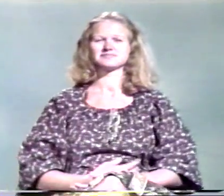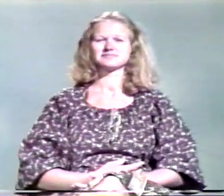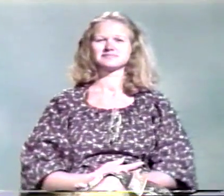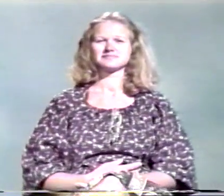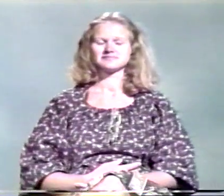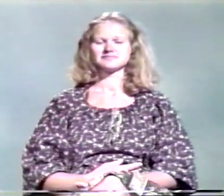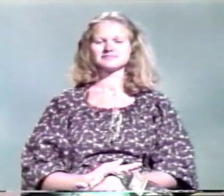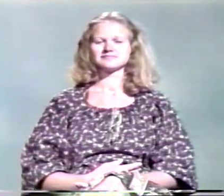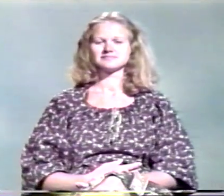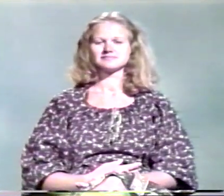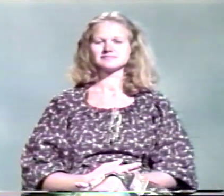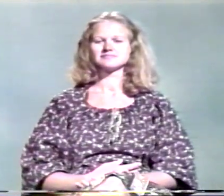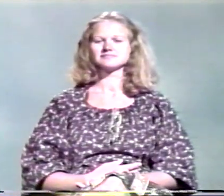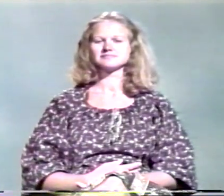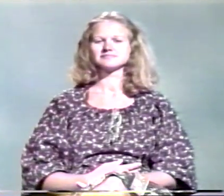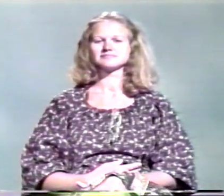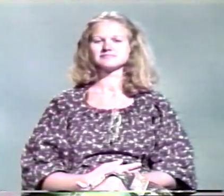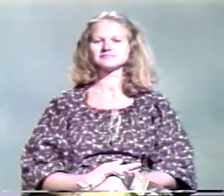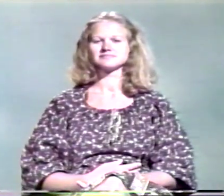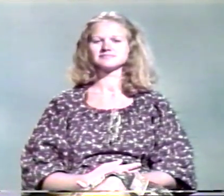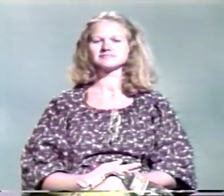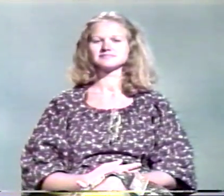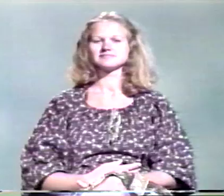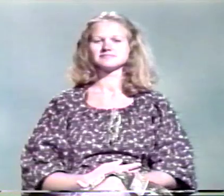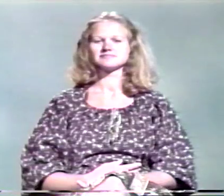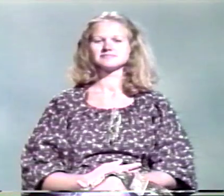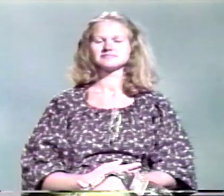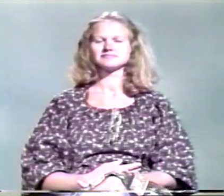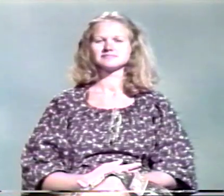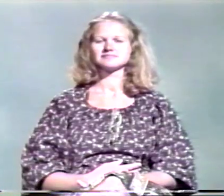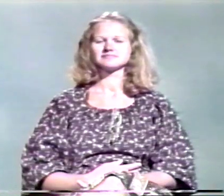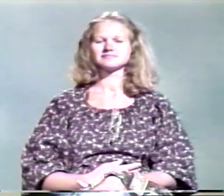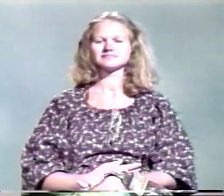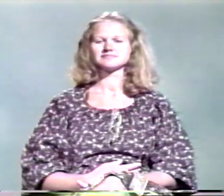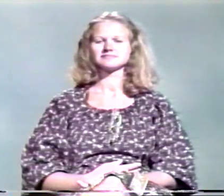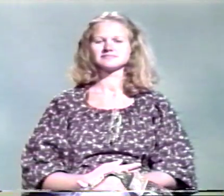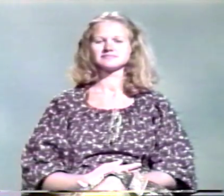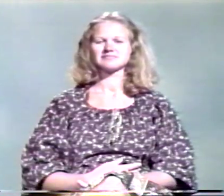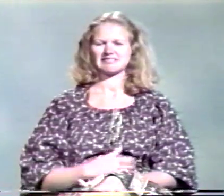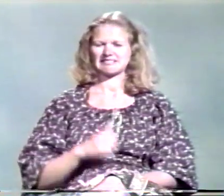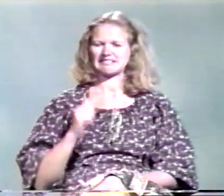I could tell that the gears were turning in her mind. She was really wet and sticky.